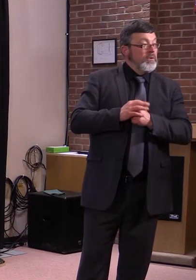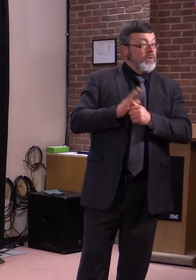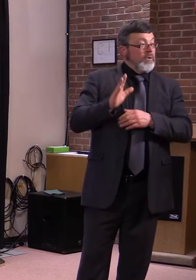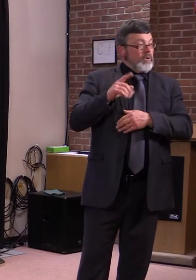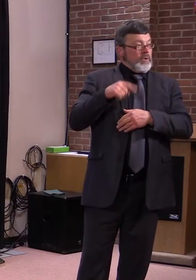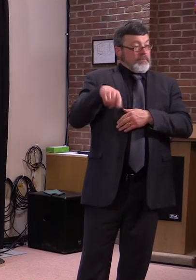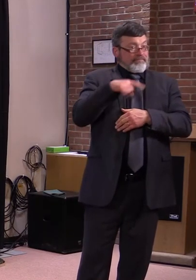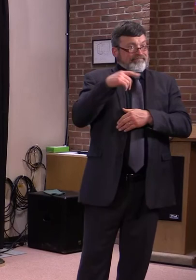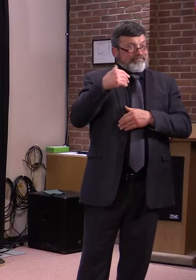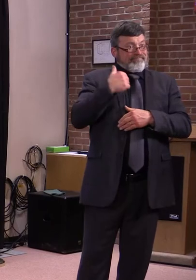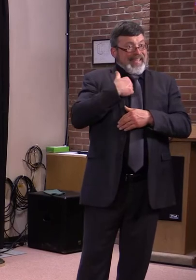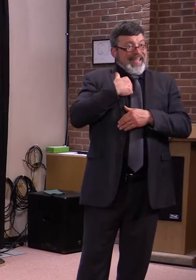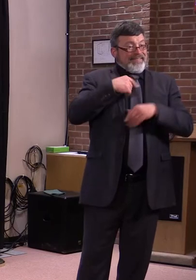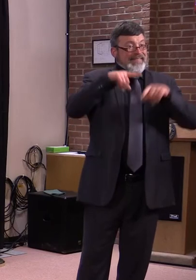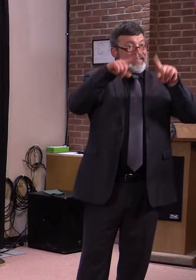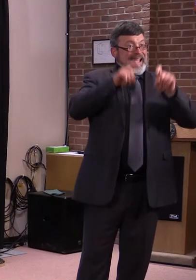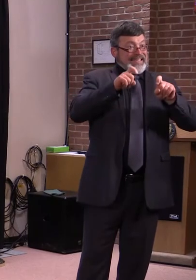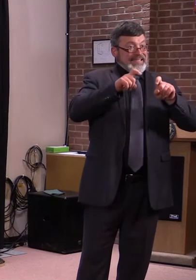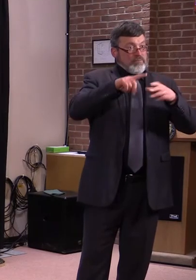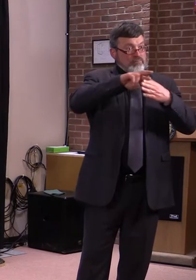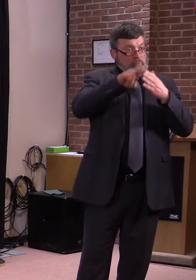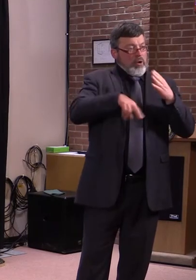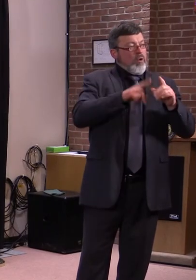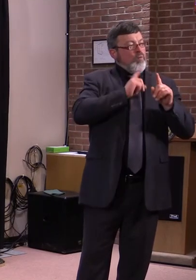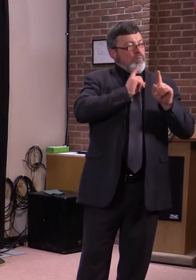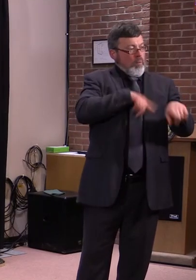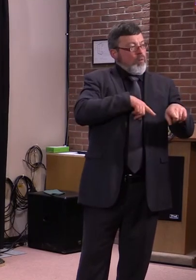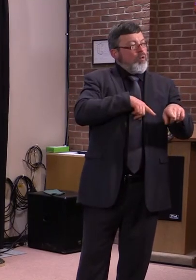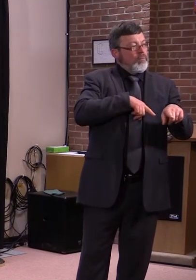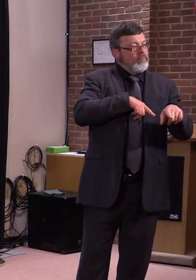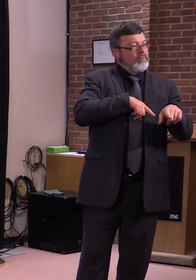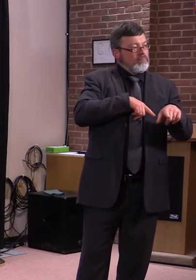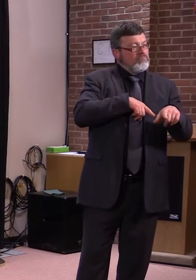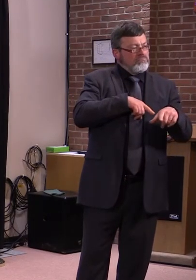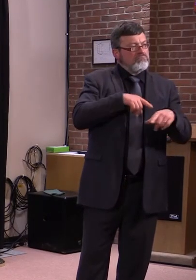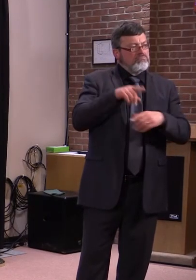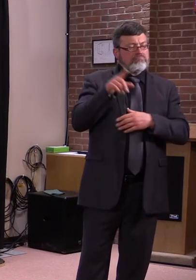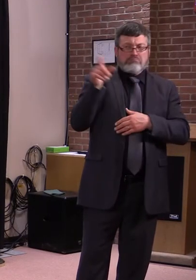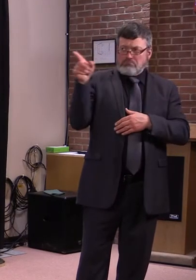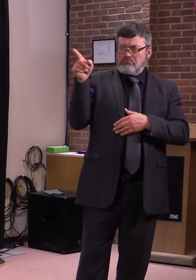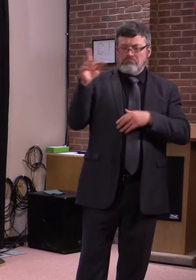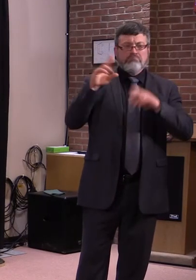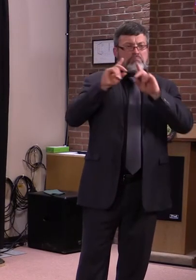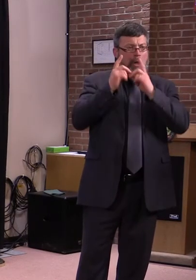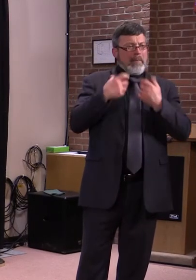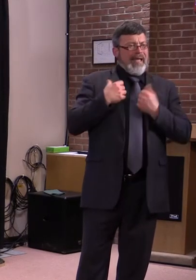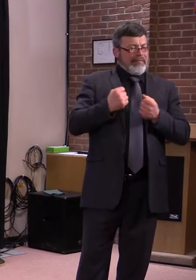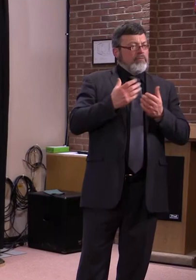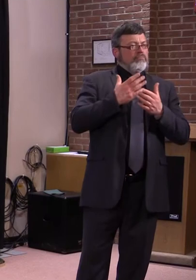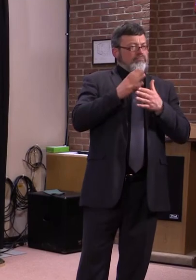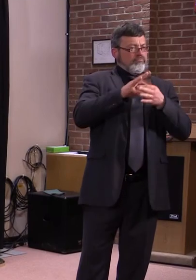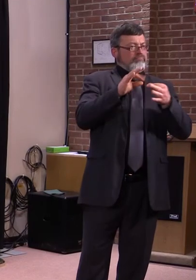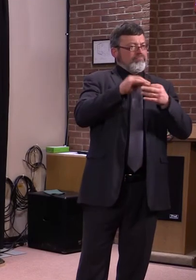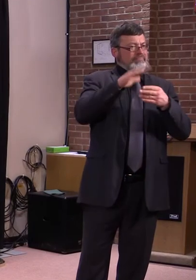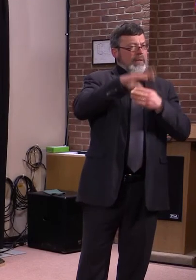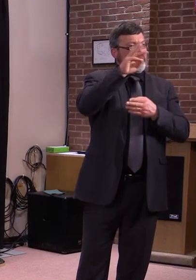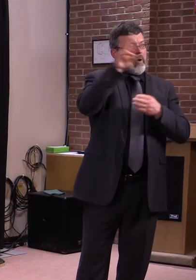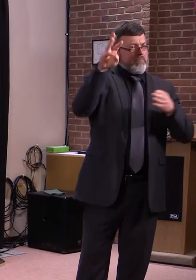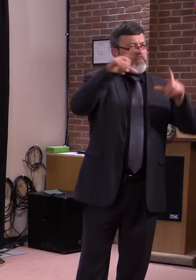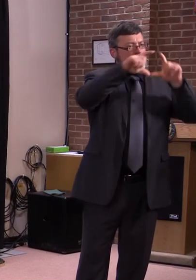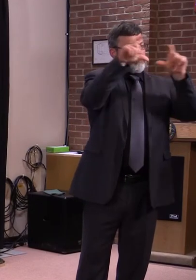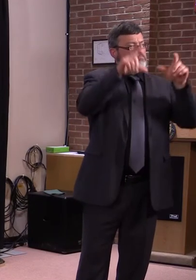that the health department's begun sharing out on the website, the dashboard, just curious if you think